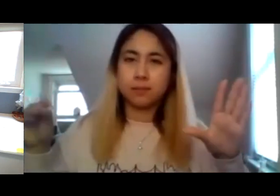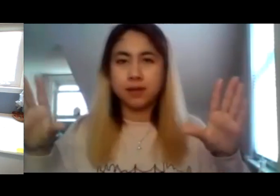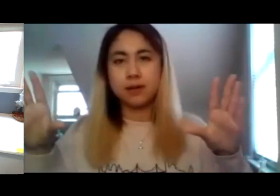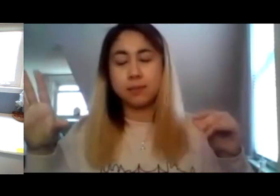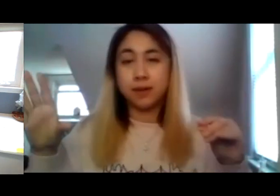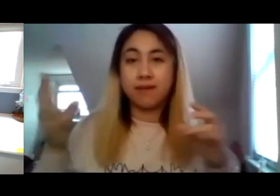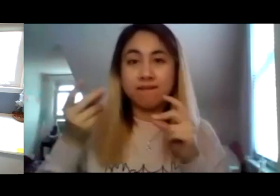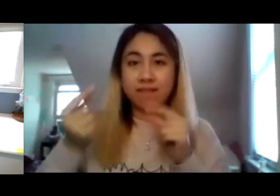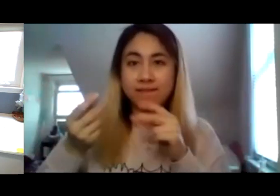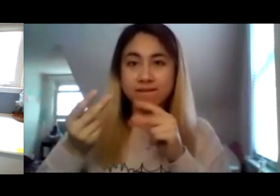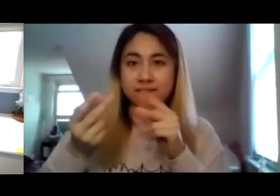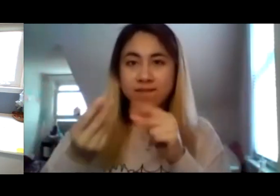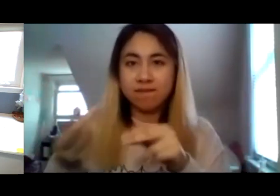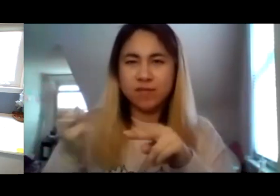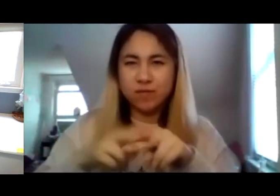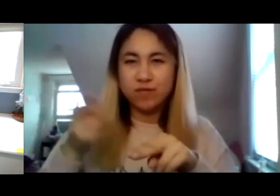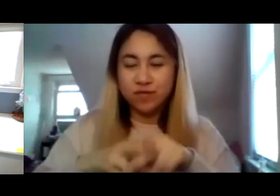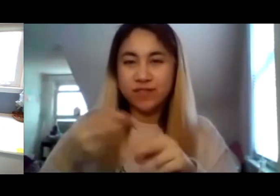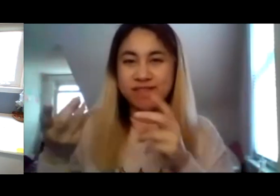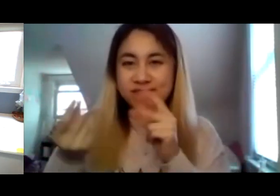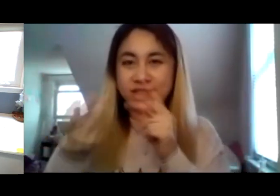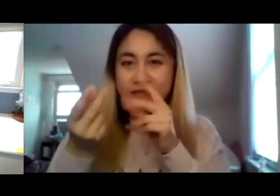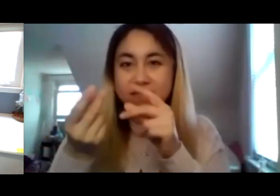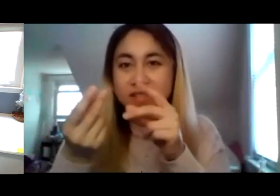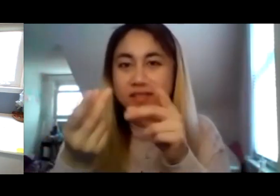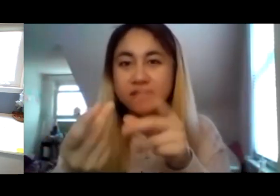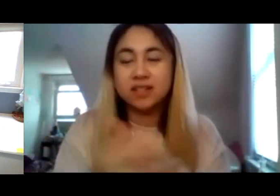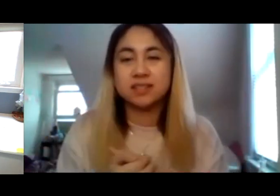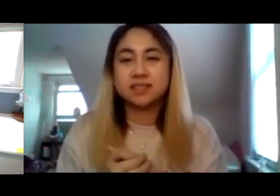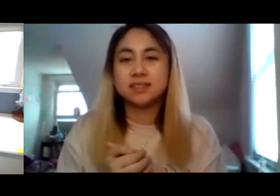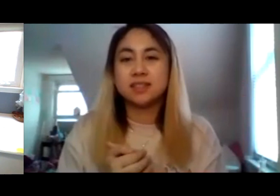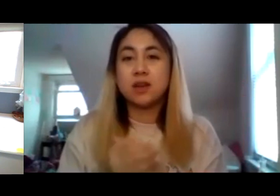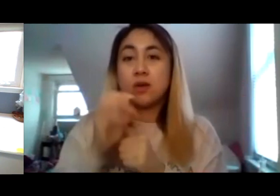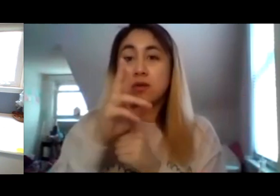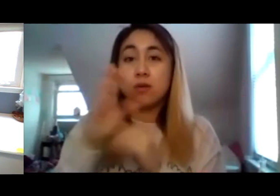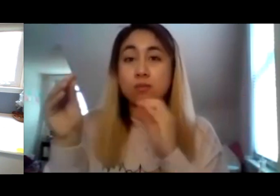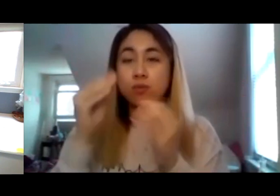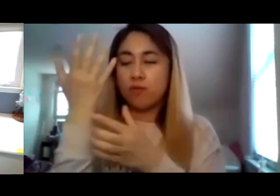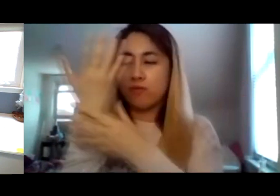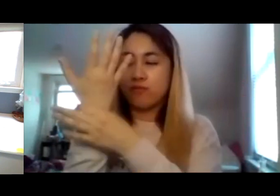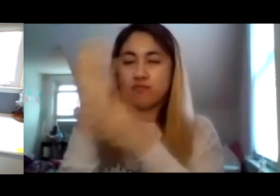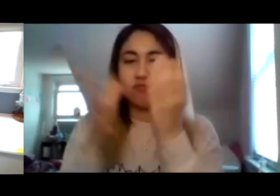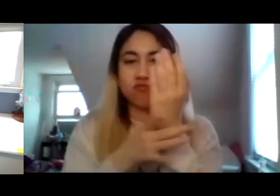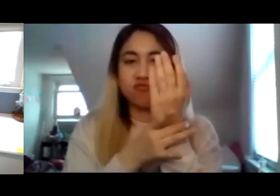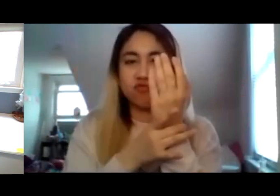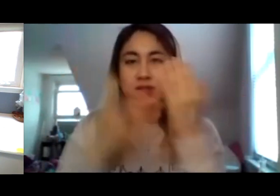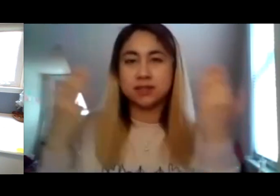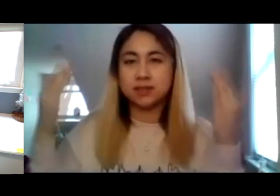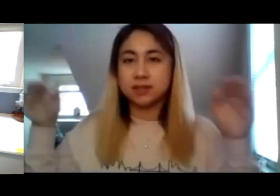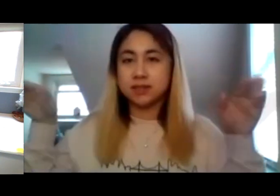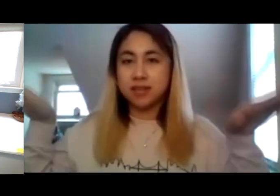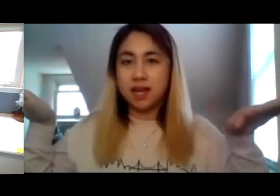go? Fast, fast, fast, fast to the side. Back inside.